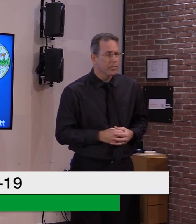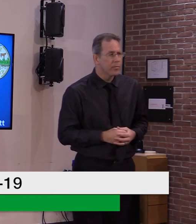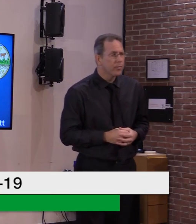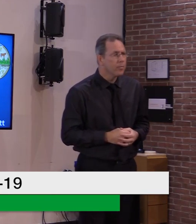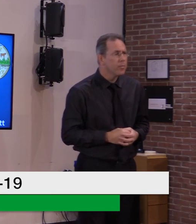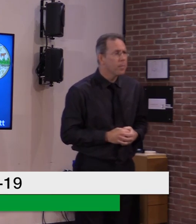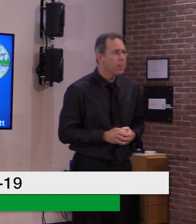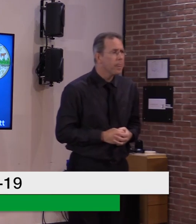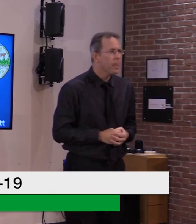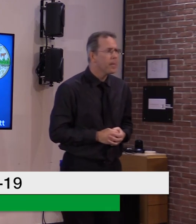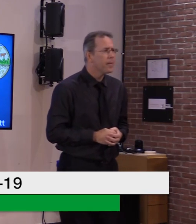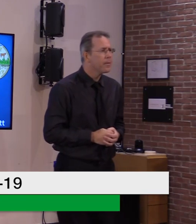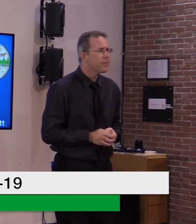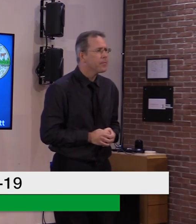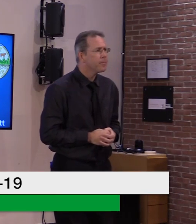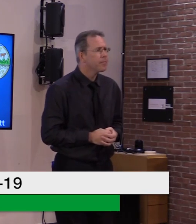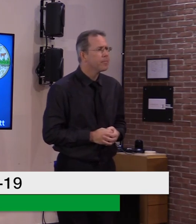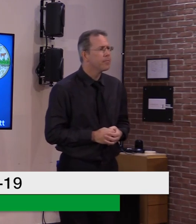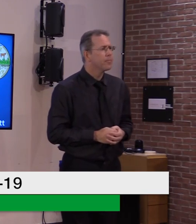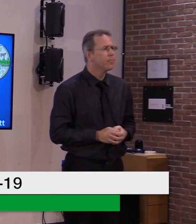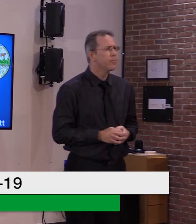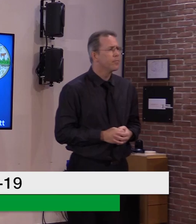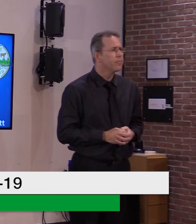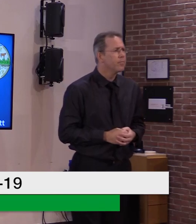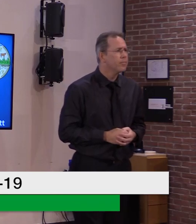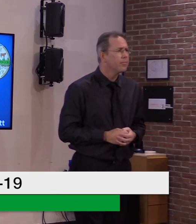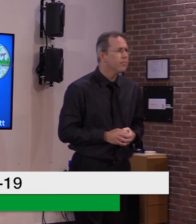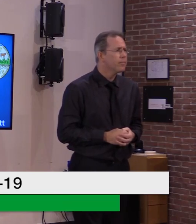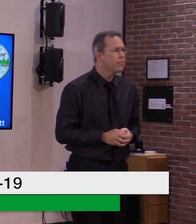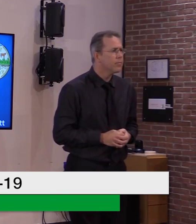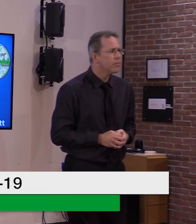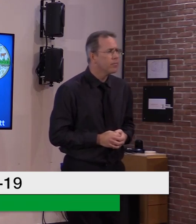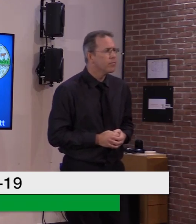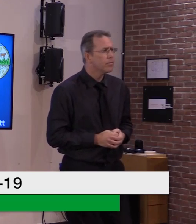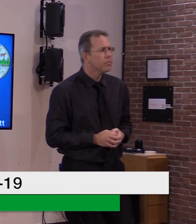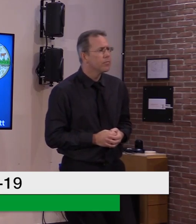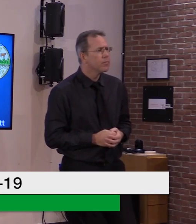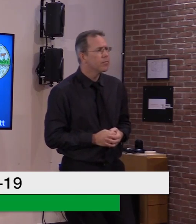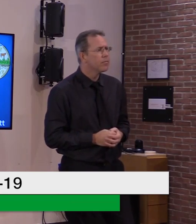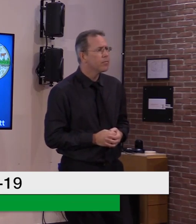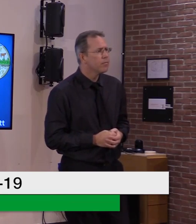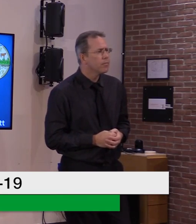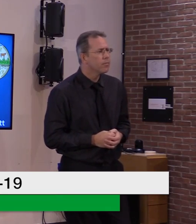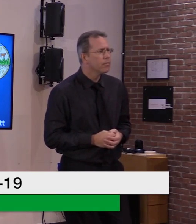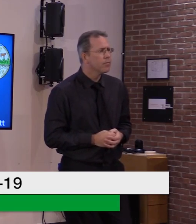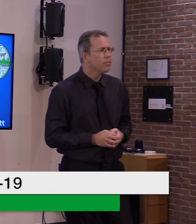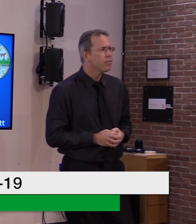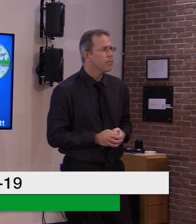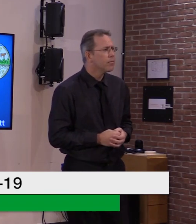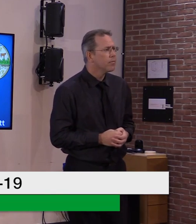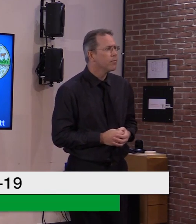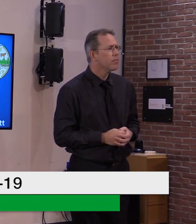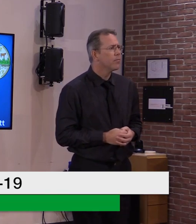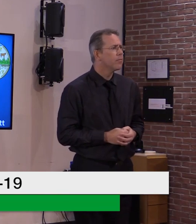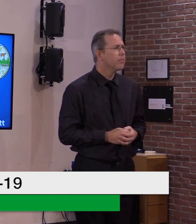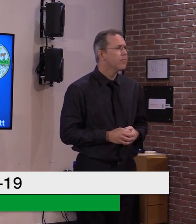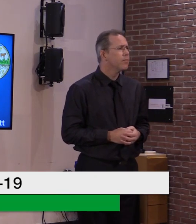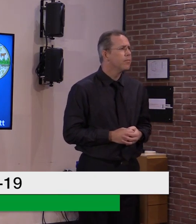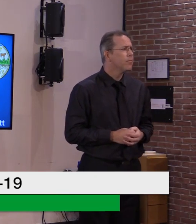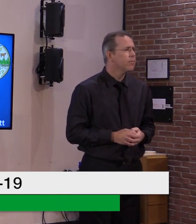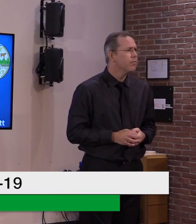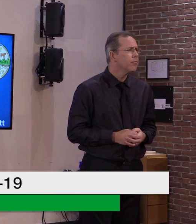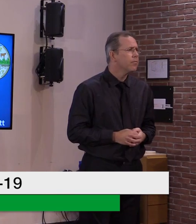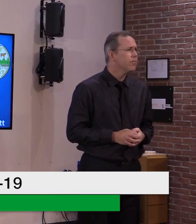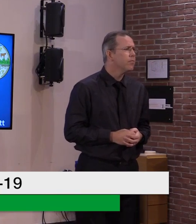the um remote learning essentially is that the same as a quarantine are we asking these students to uh and their families to quarantine for 14